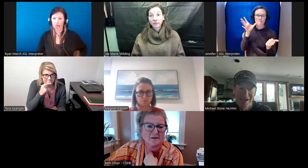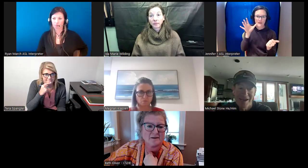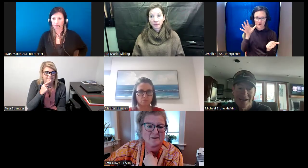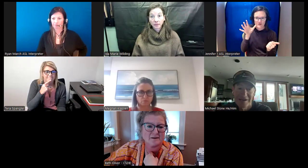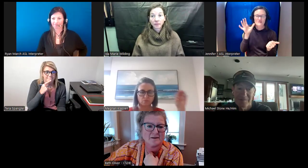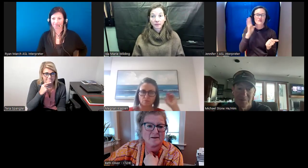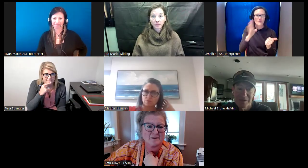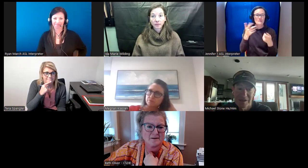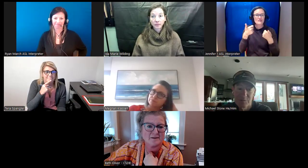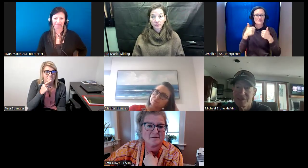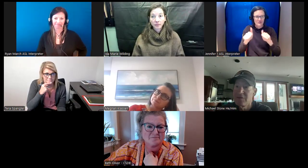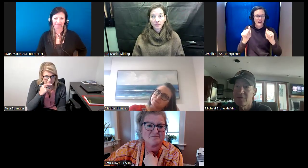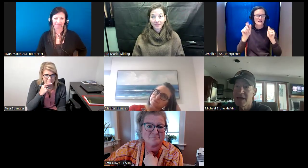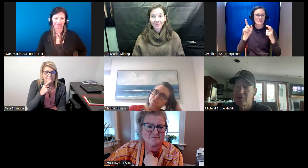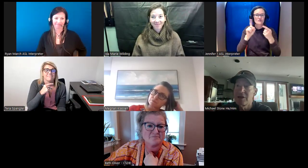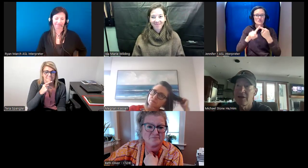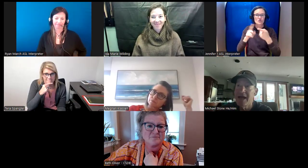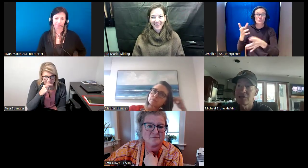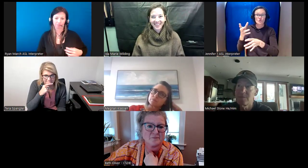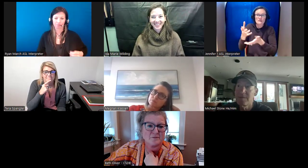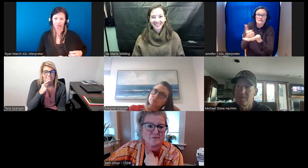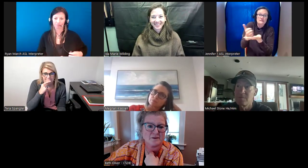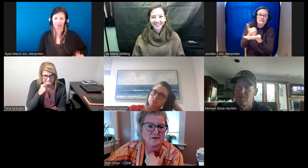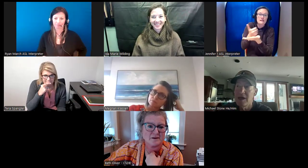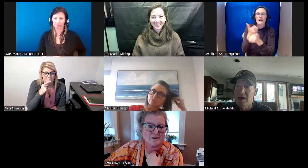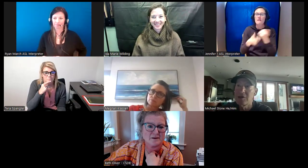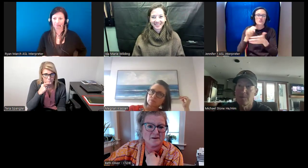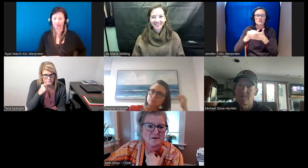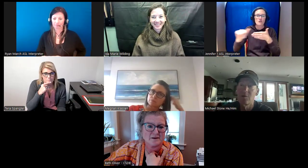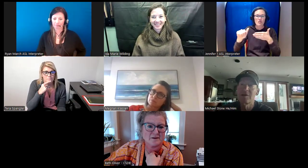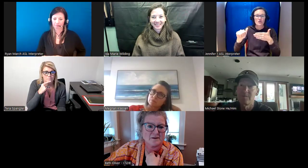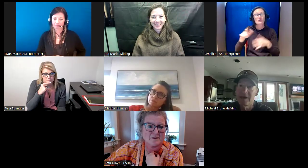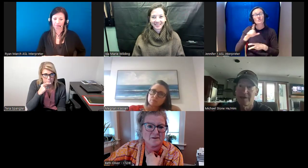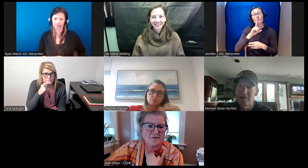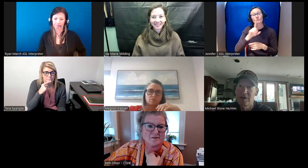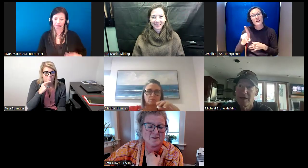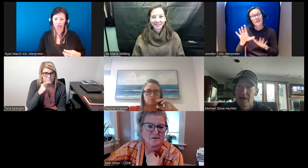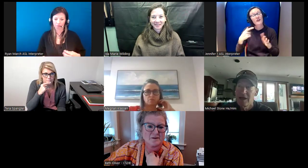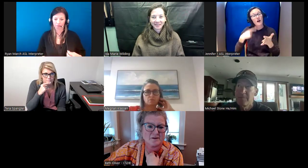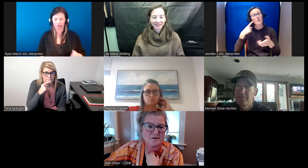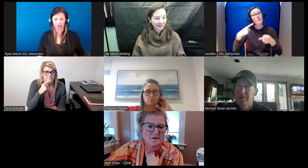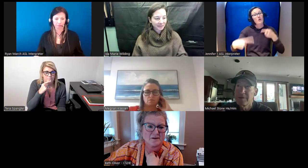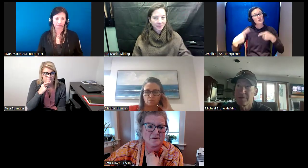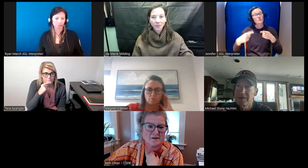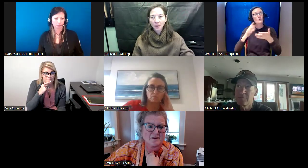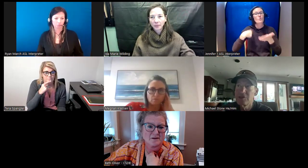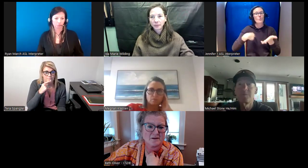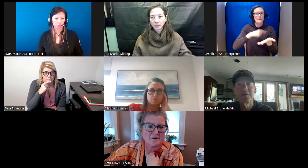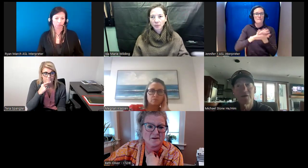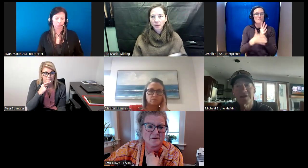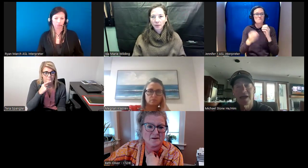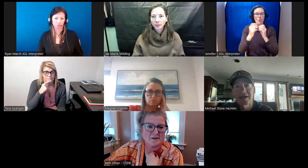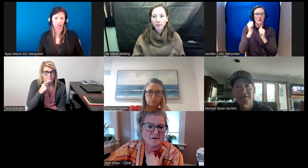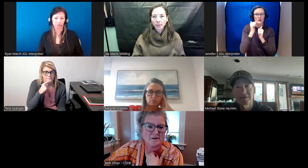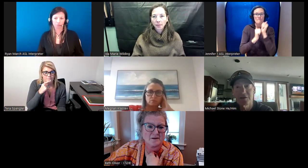to receive every dollar. It'll actually be arguably more competitive. Um, we shouldn't